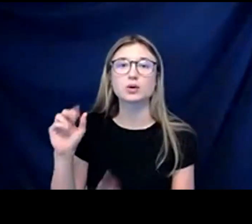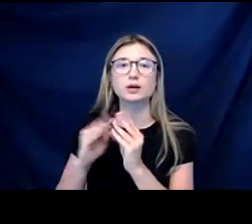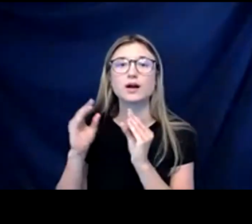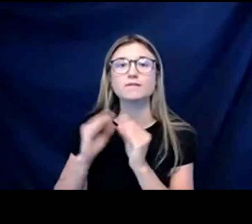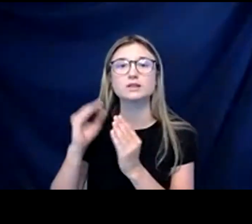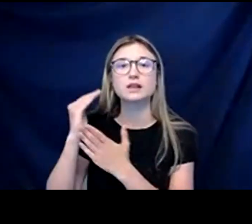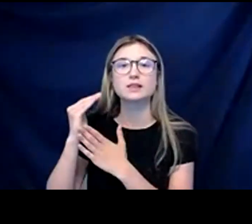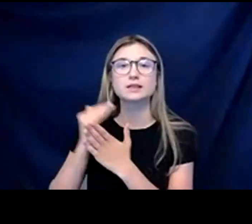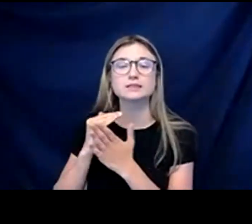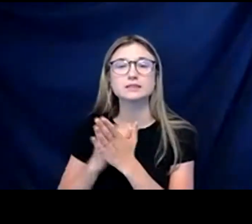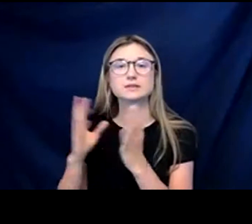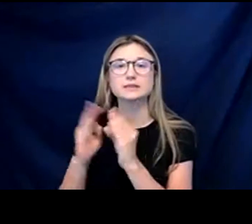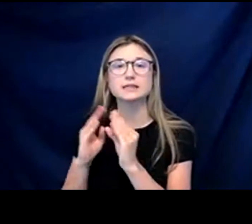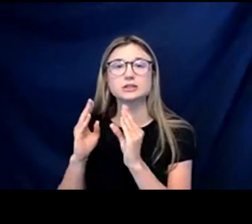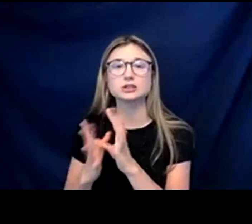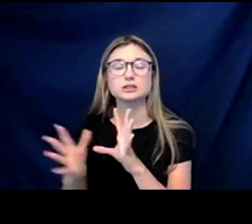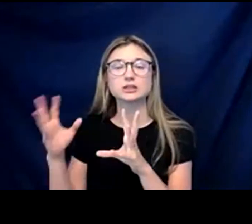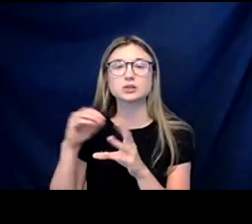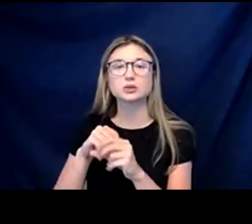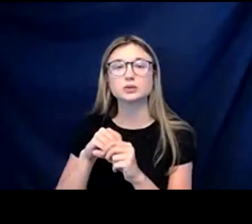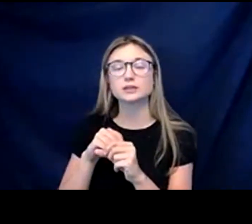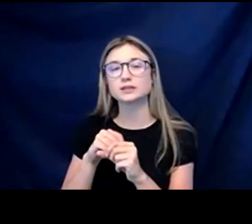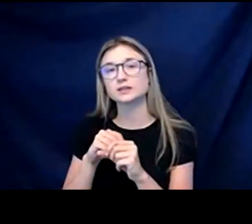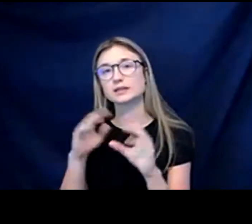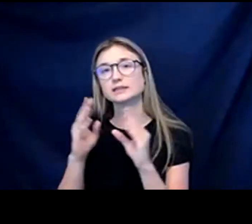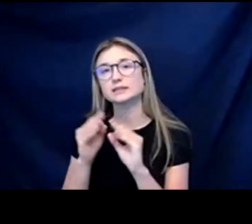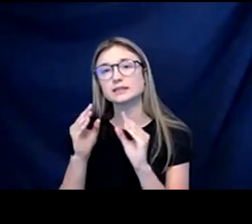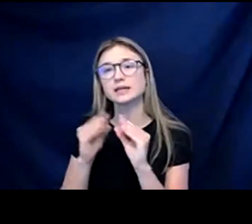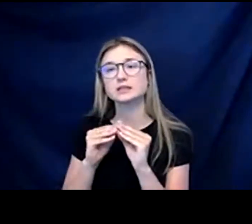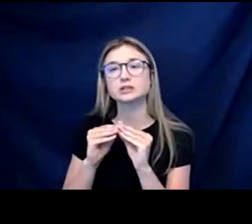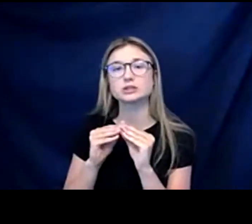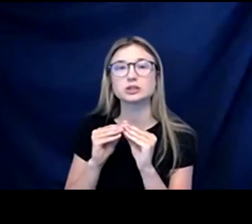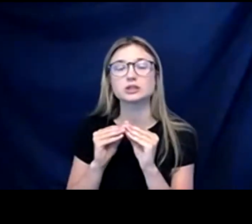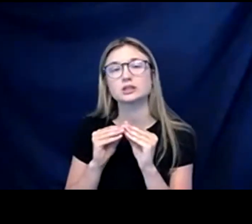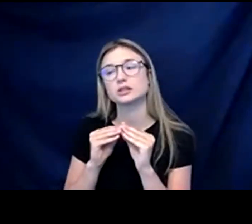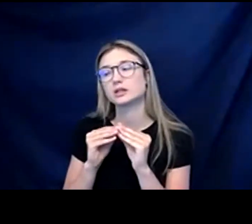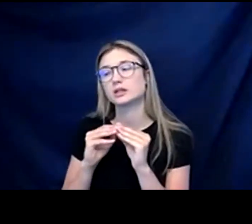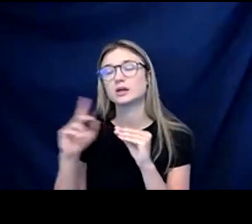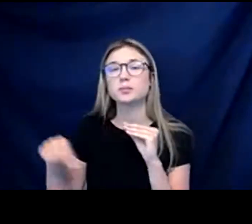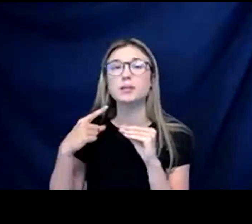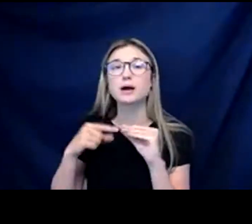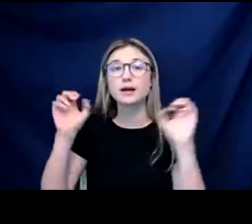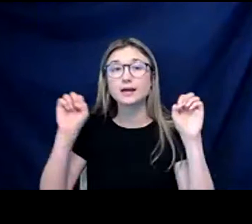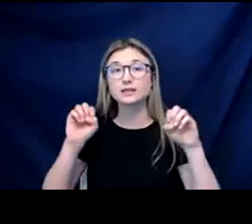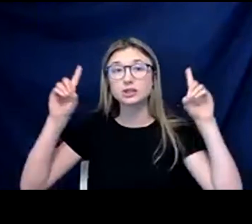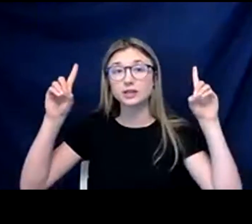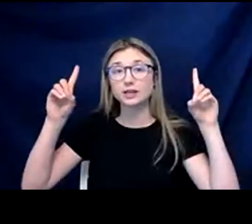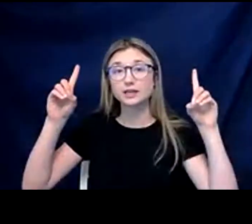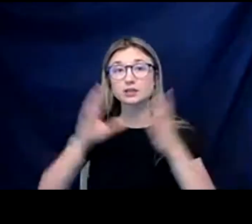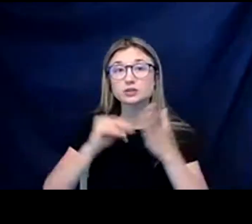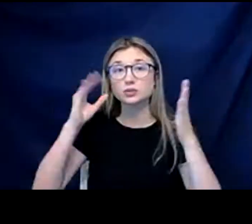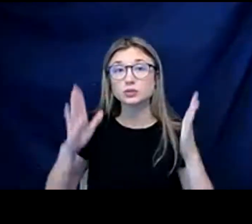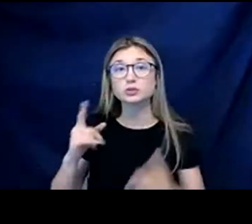sessions included a session on education of students who are deaf and or